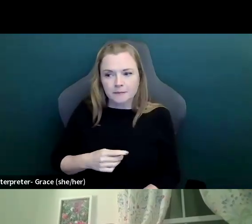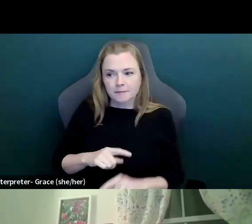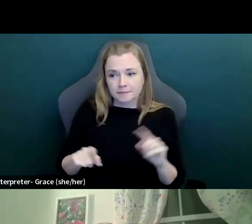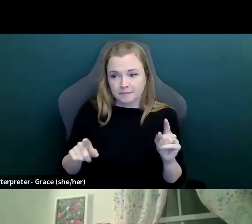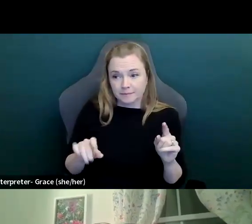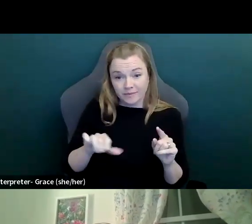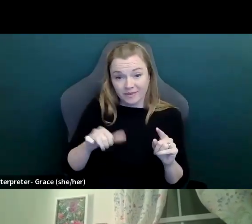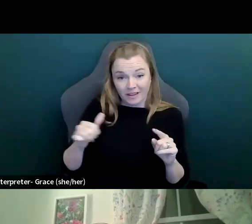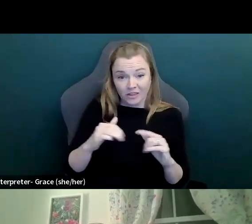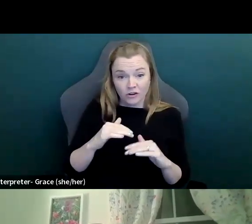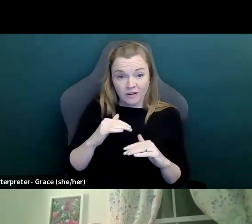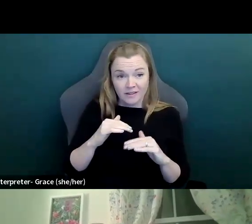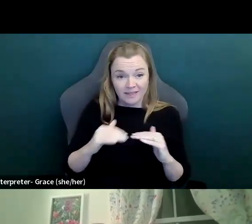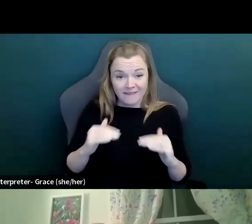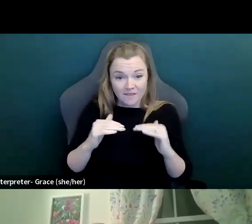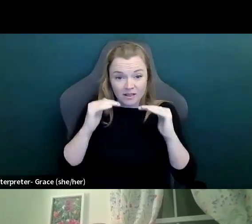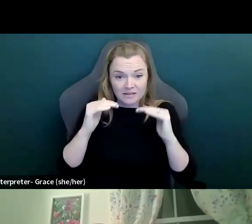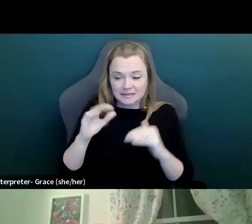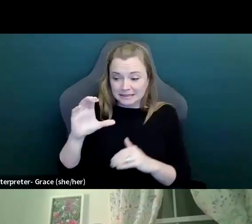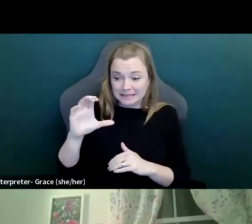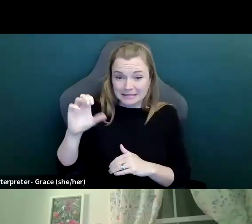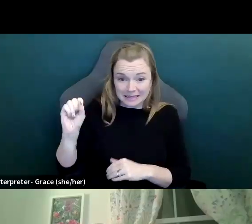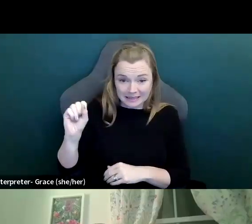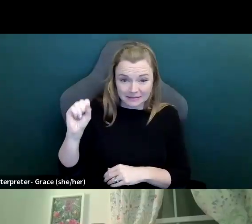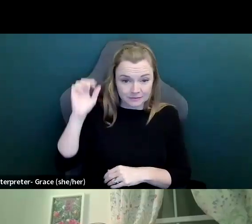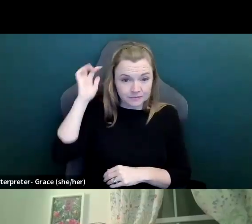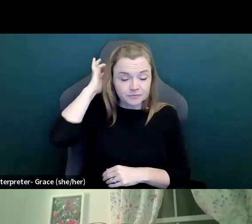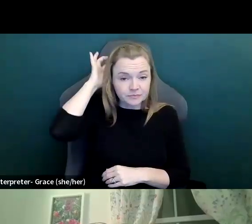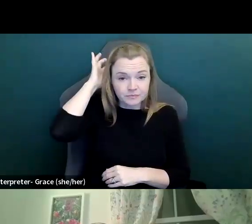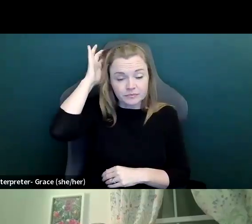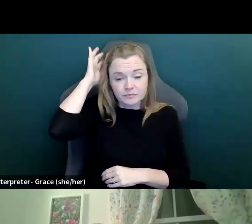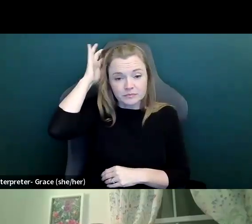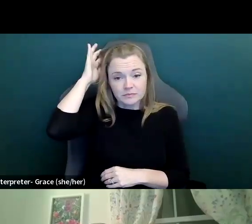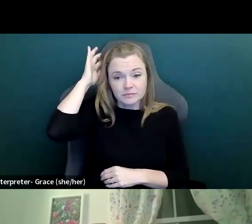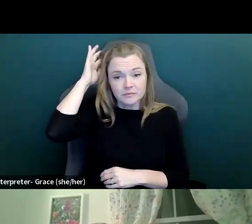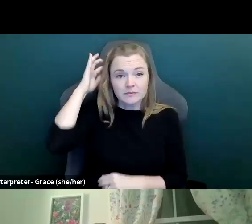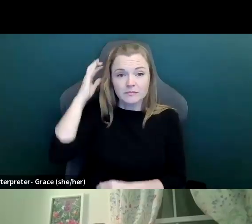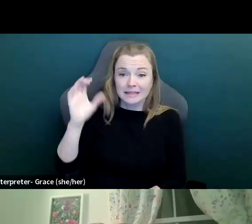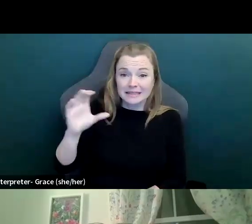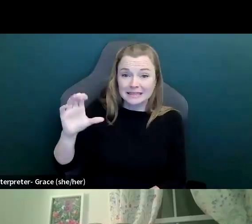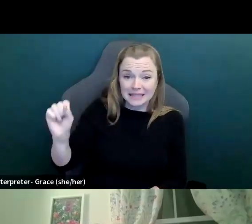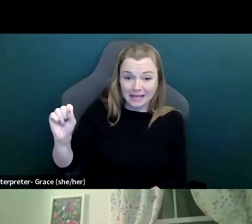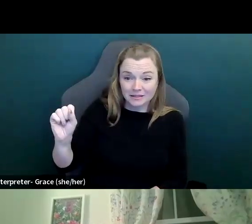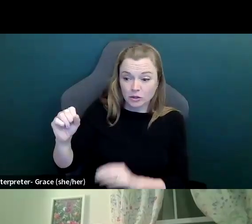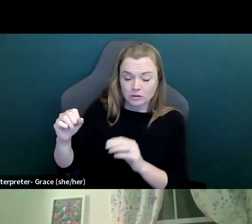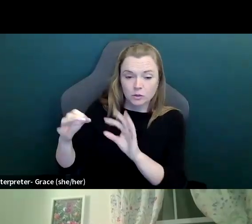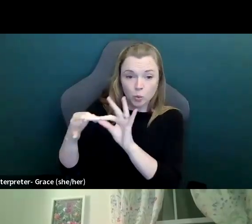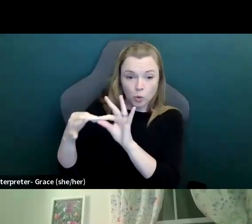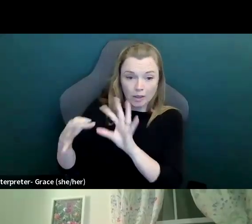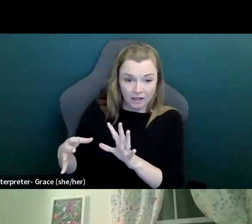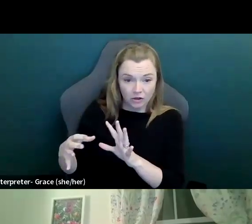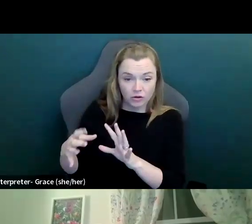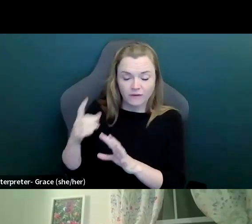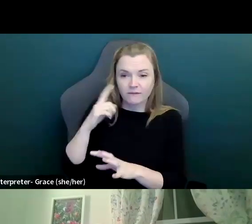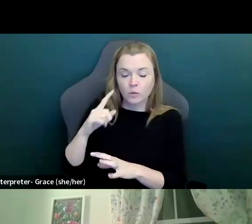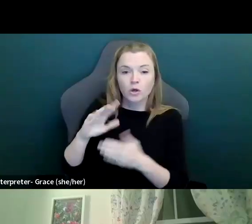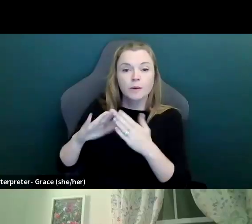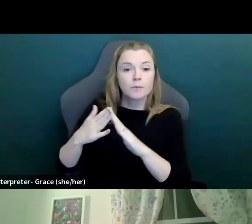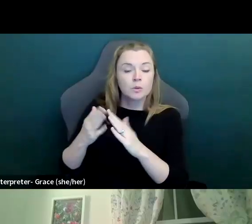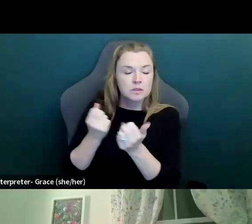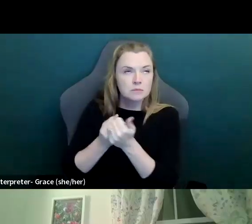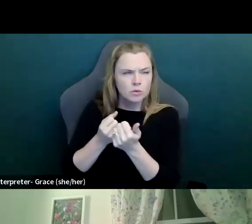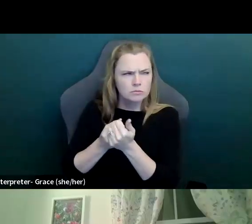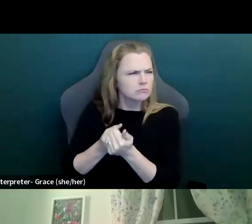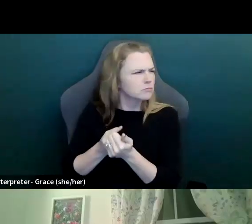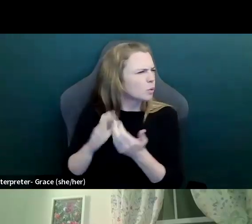I mentioned, your CCS, for instance, the CCS, the Coordinator of Community Supports or